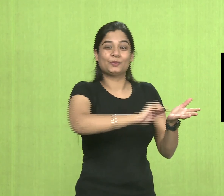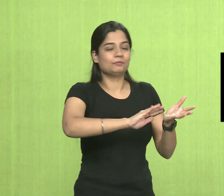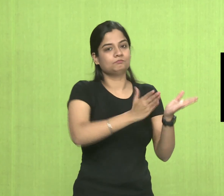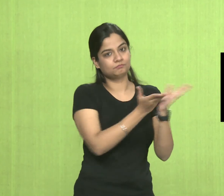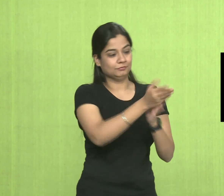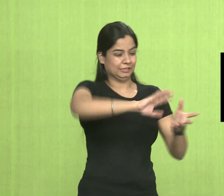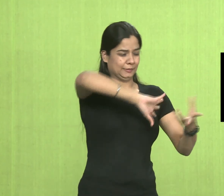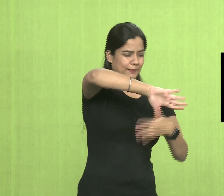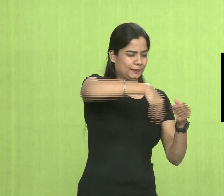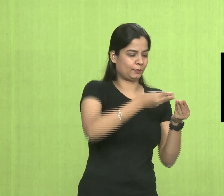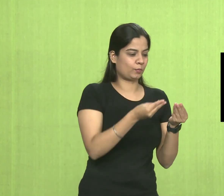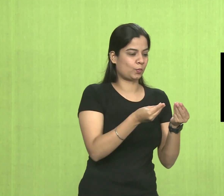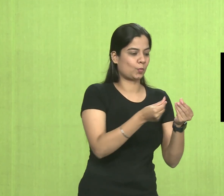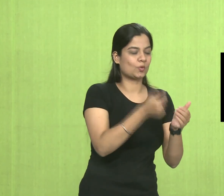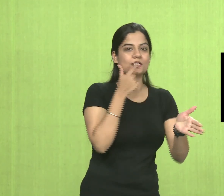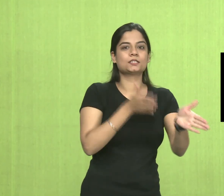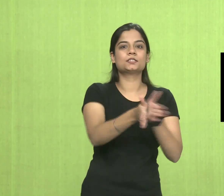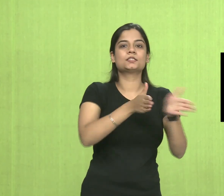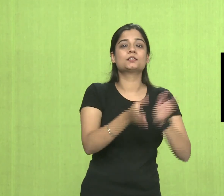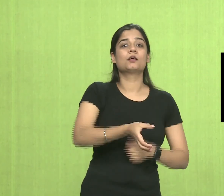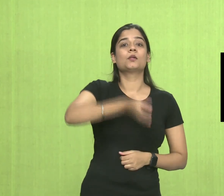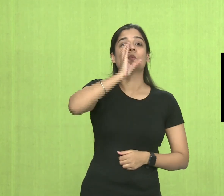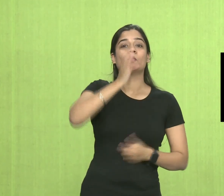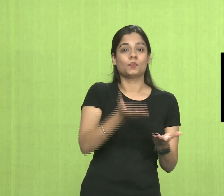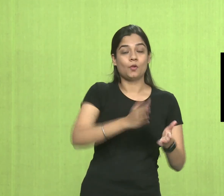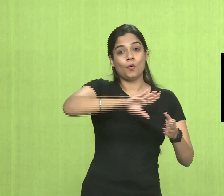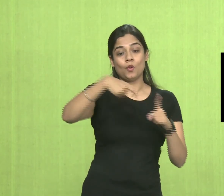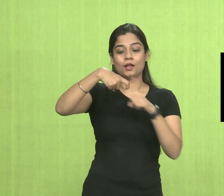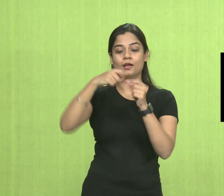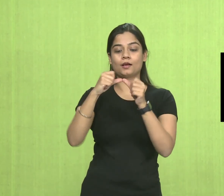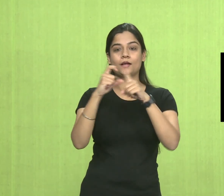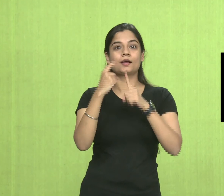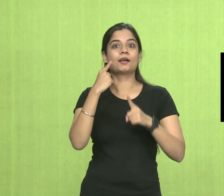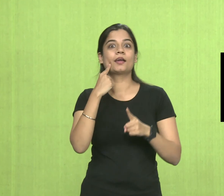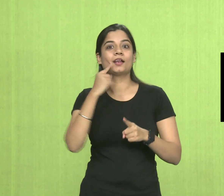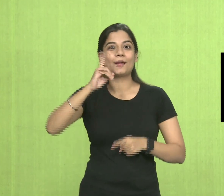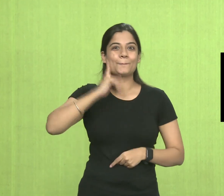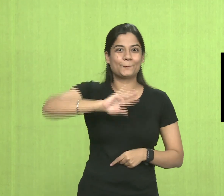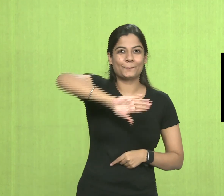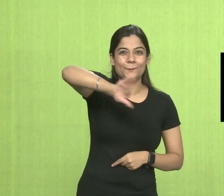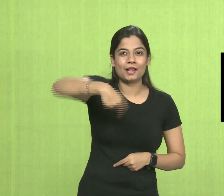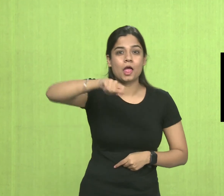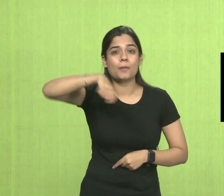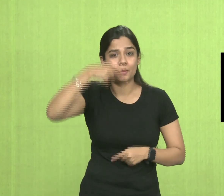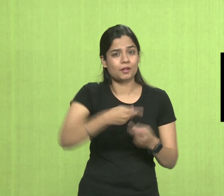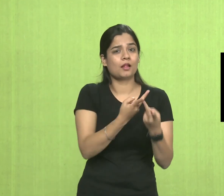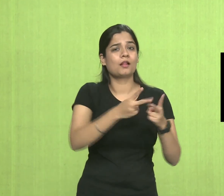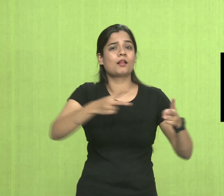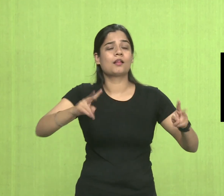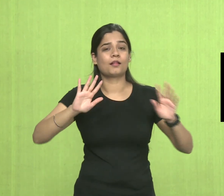excessive curd. Instead of throwing it away, we can make it into lassi along with water, or we can make it into yellow curry. That